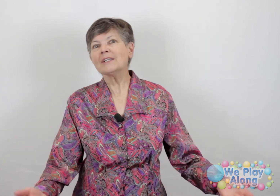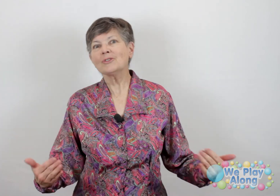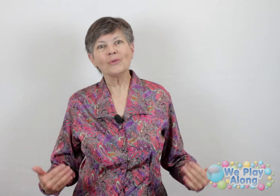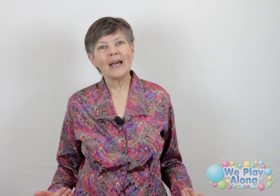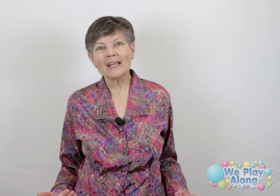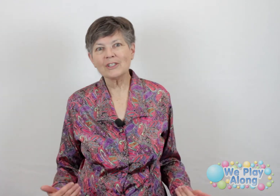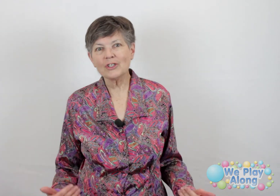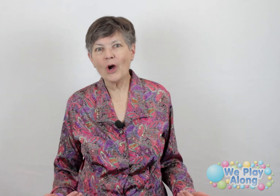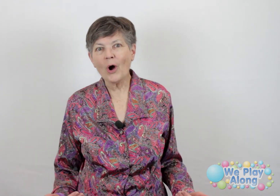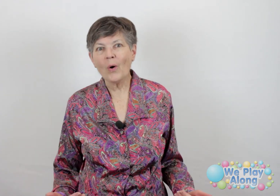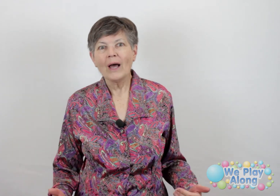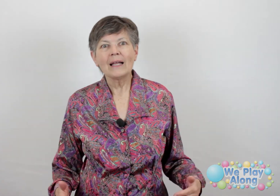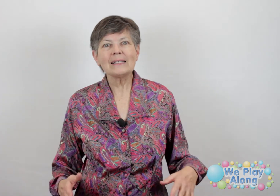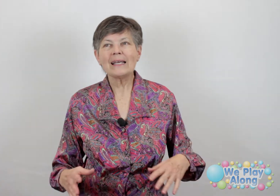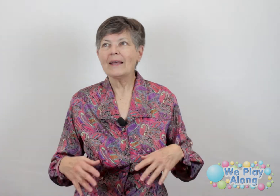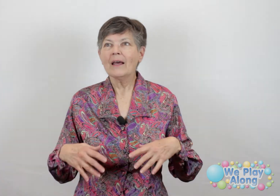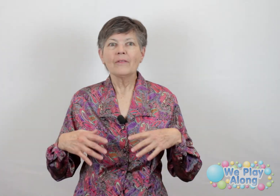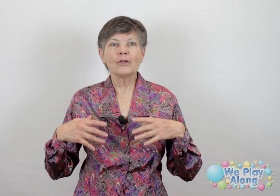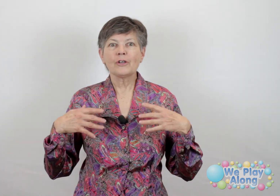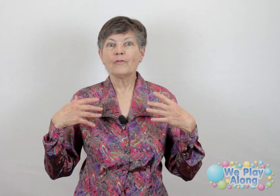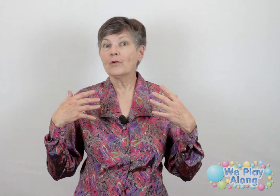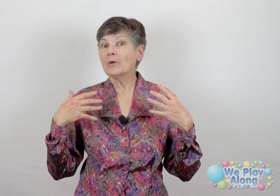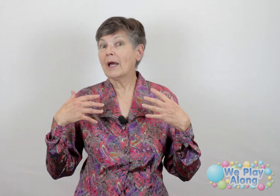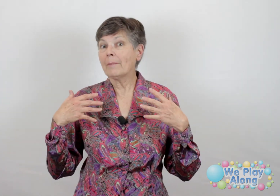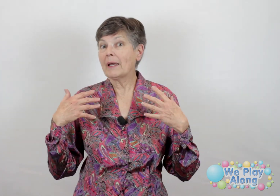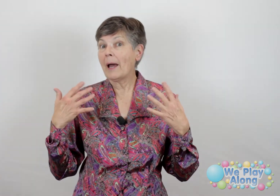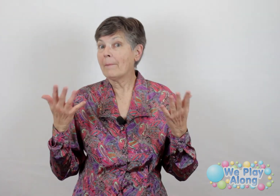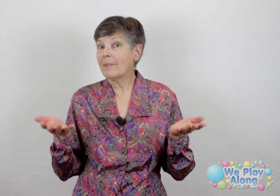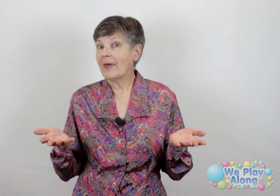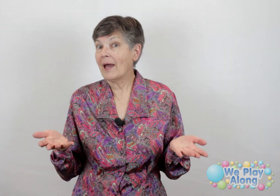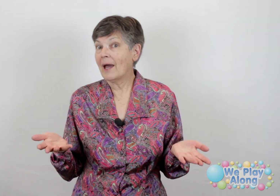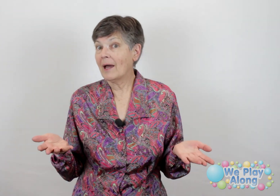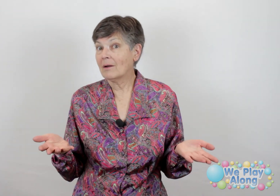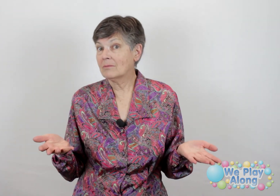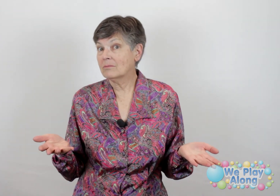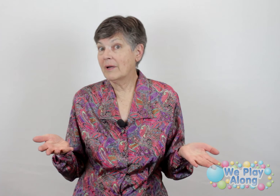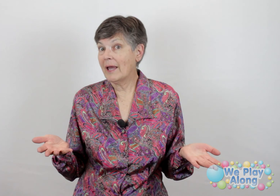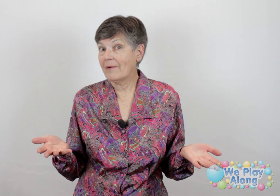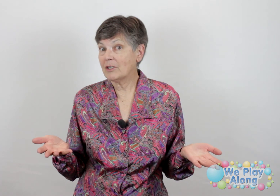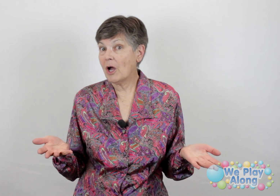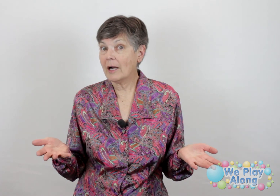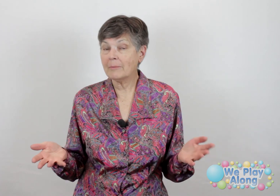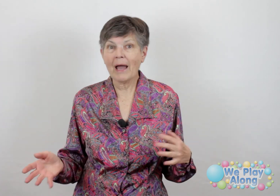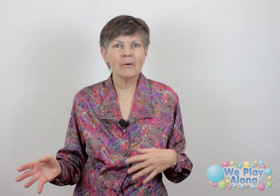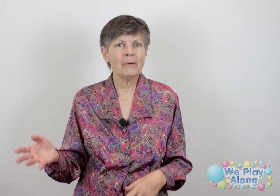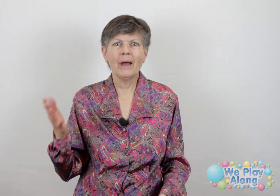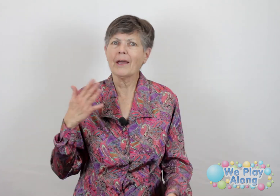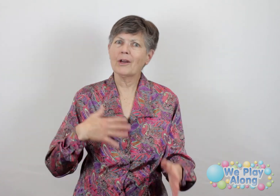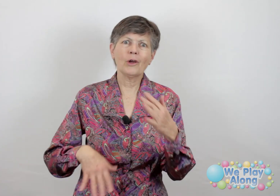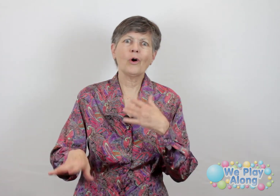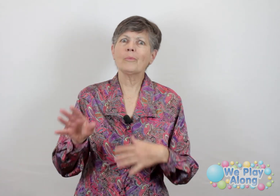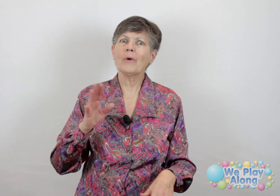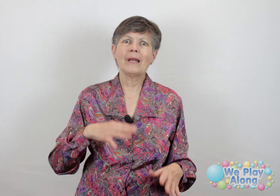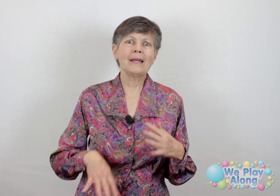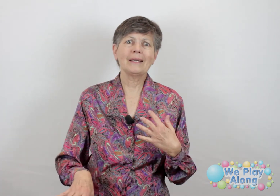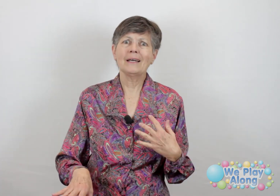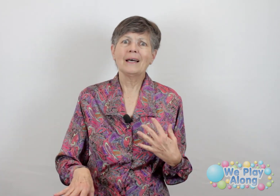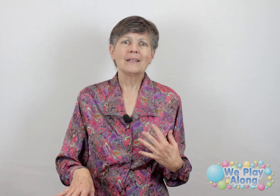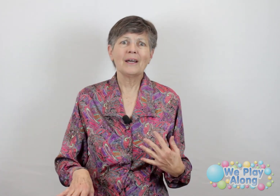do let us know. Let's say there's a food coming up that we haven't talked about, or maybe I could incorporate it in later